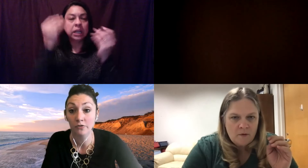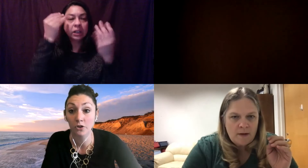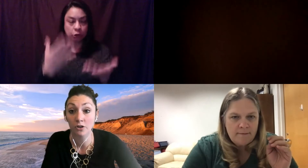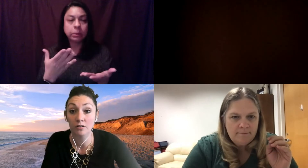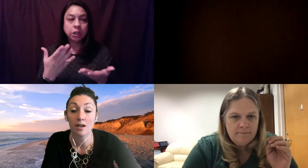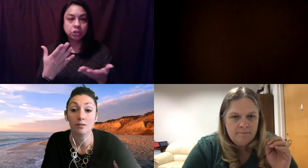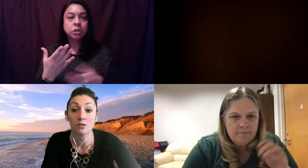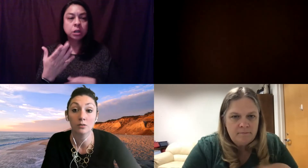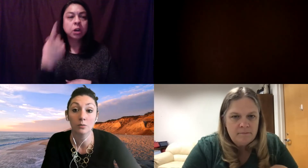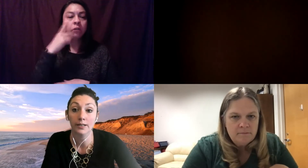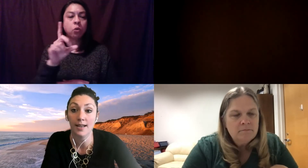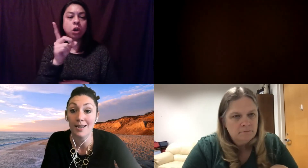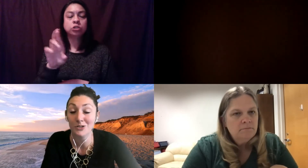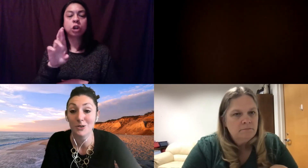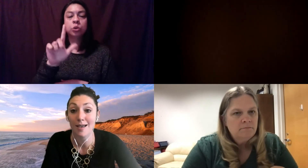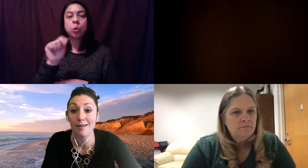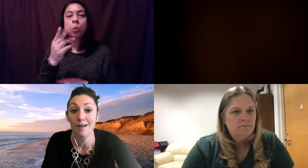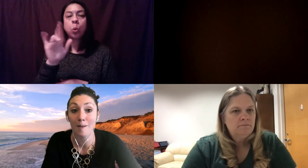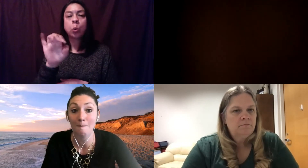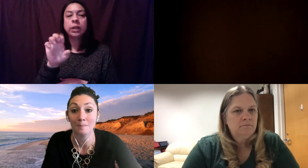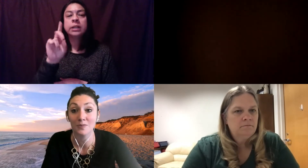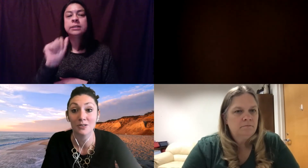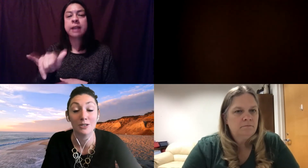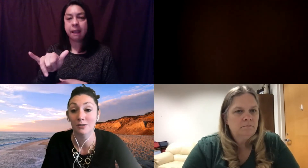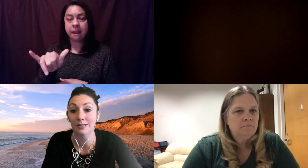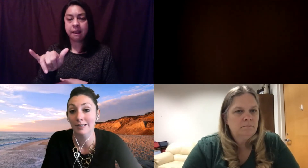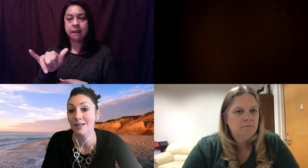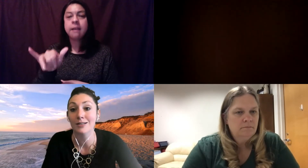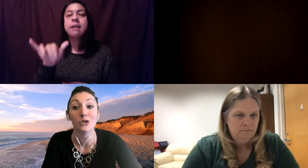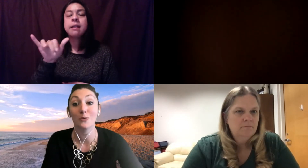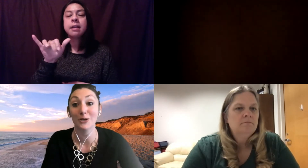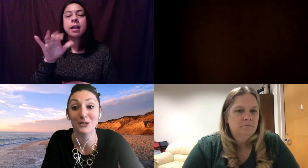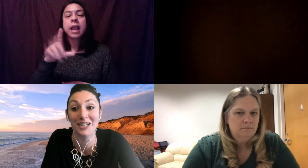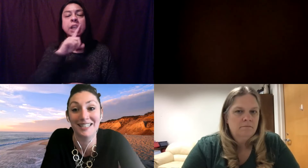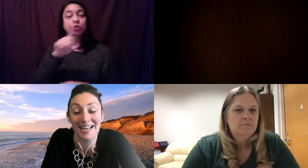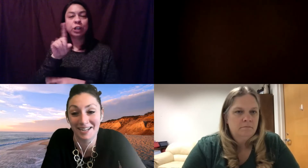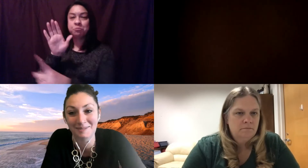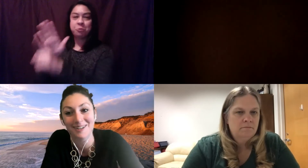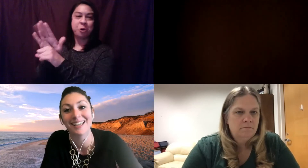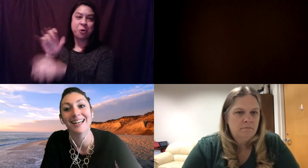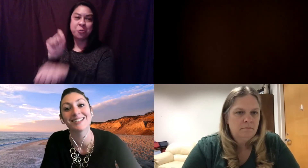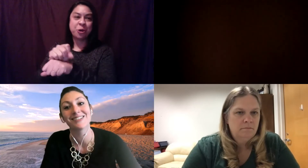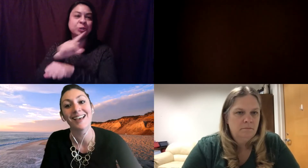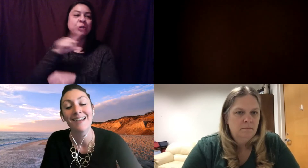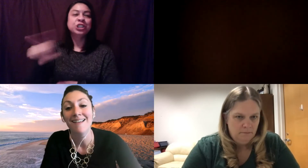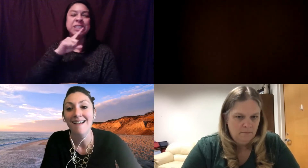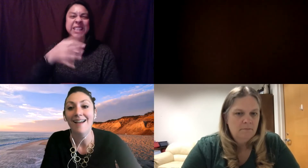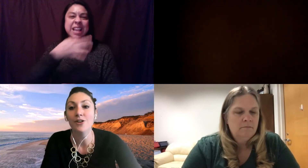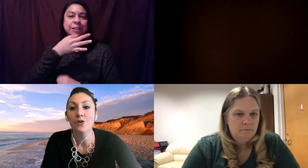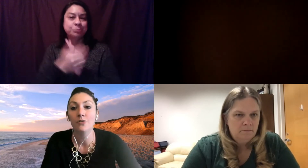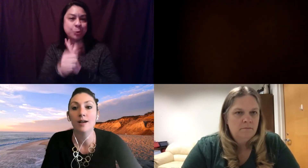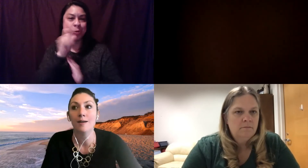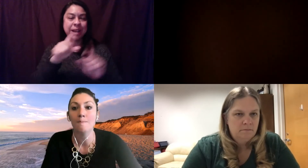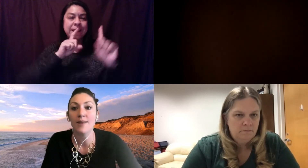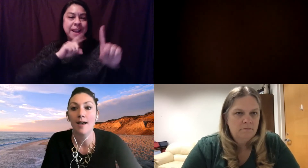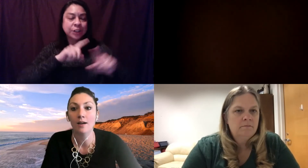information for Dr. Lori Day, so that it's her work, so she's the expert and can answer that. I